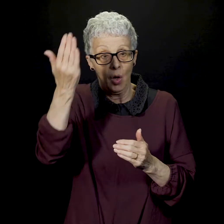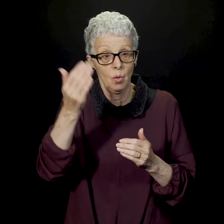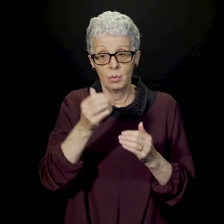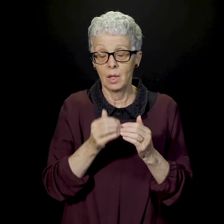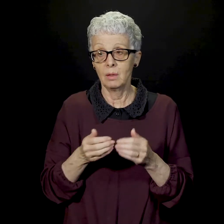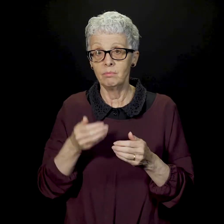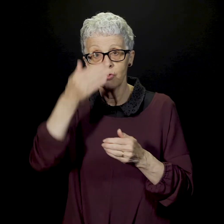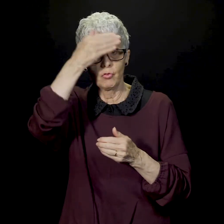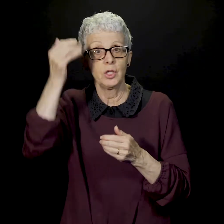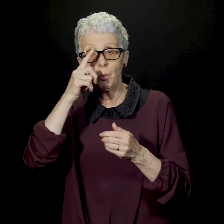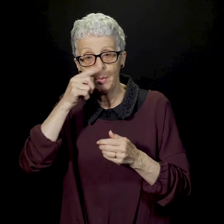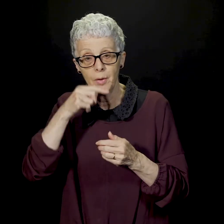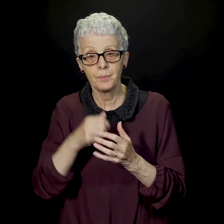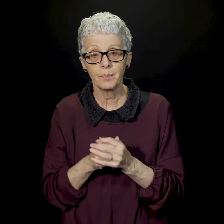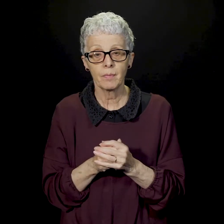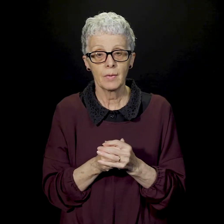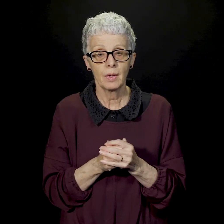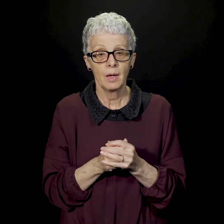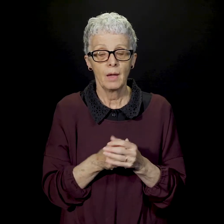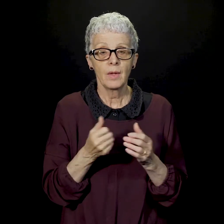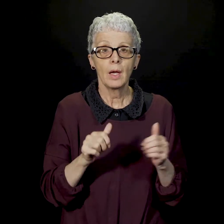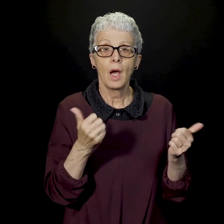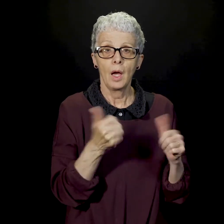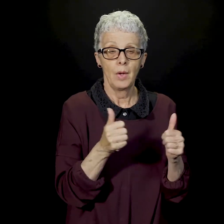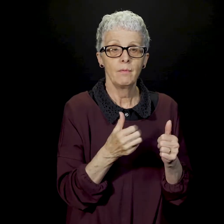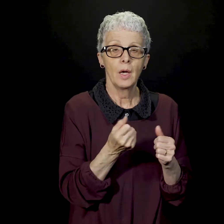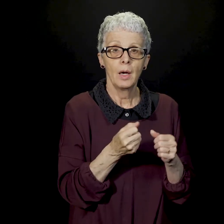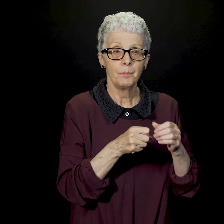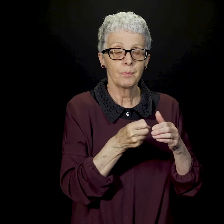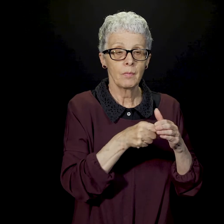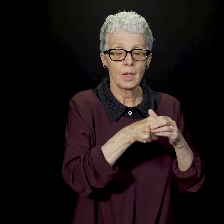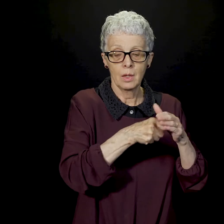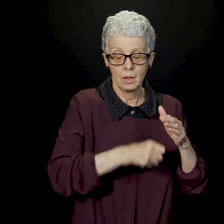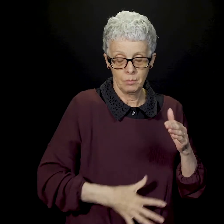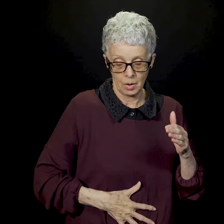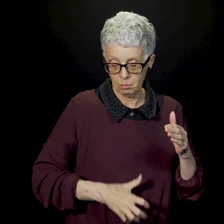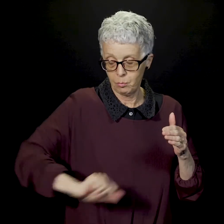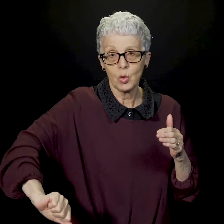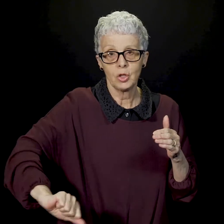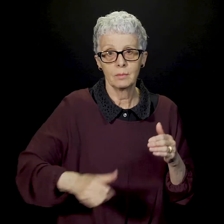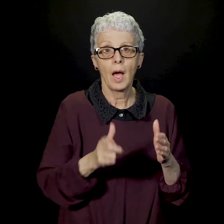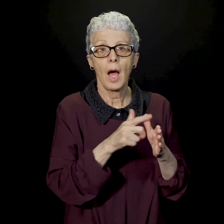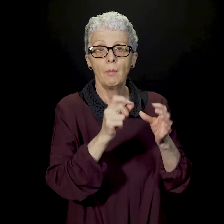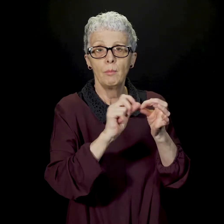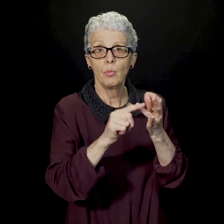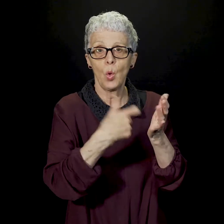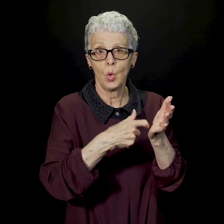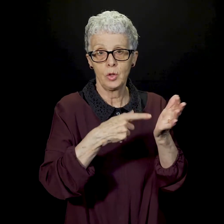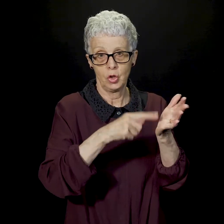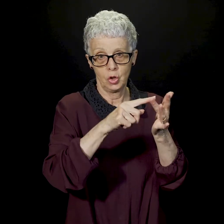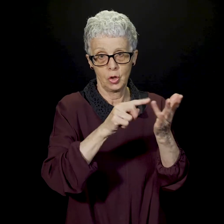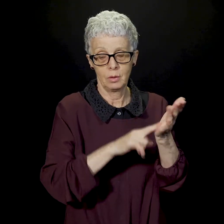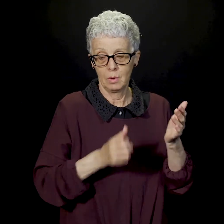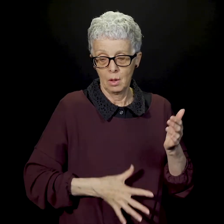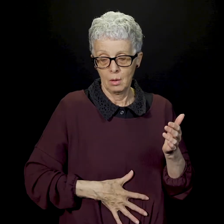they stepped into church. And anyway, they terminated their pregnancy. And at the same time, they come along to church and something